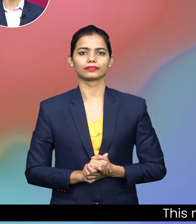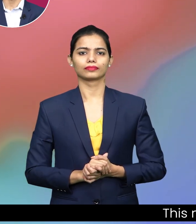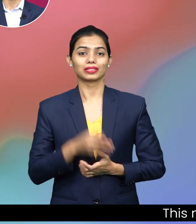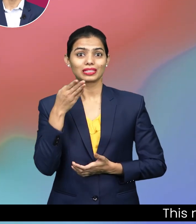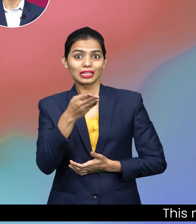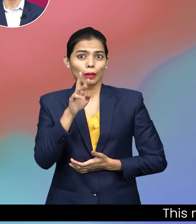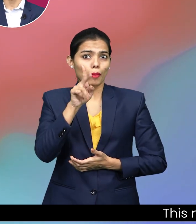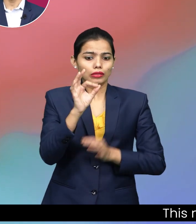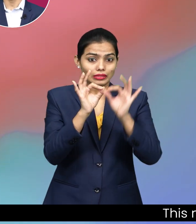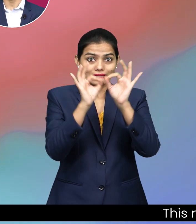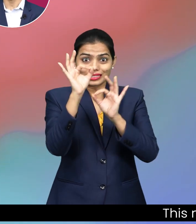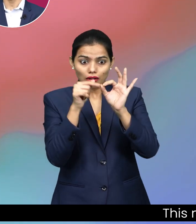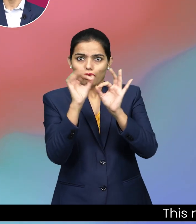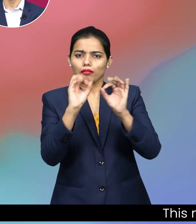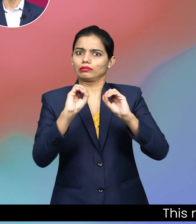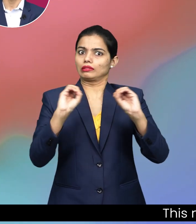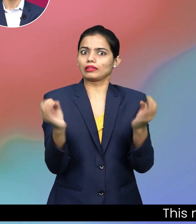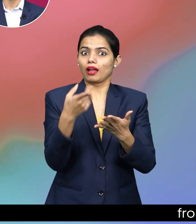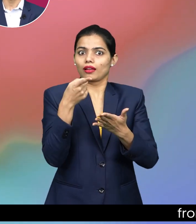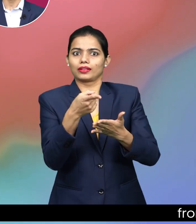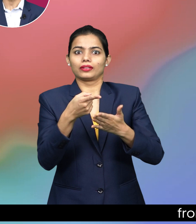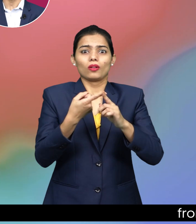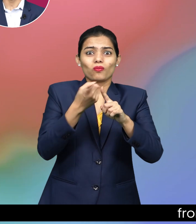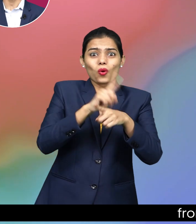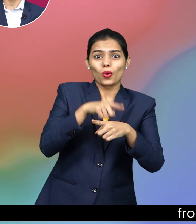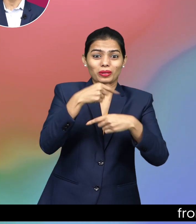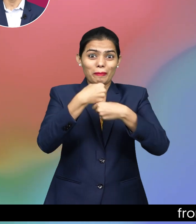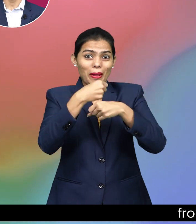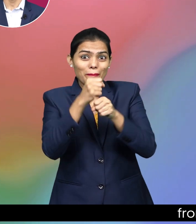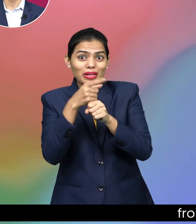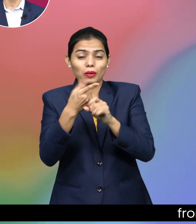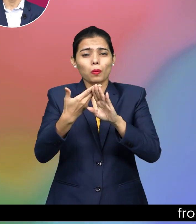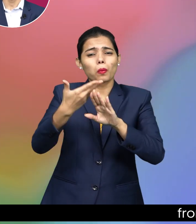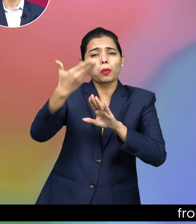This means cell arise from pre-existing